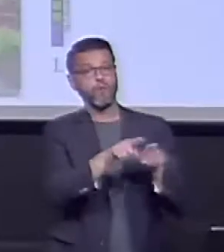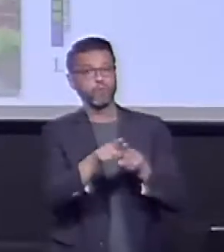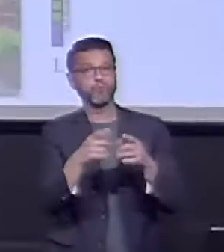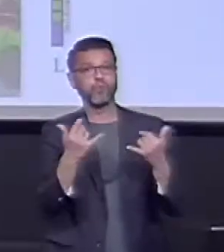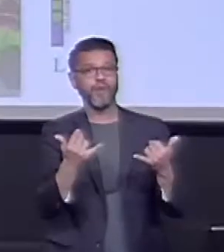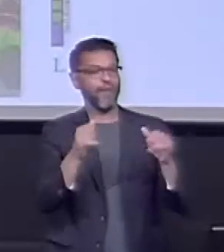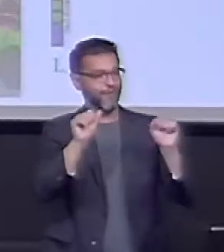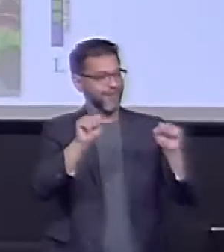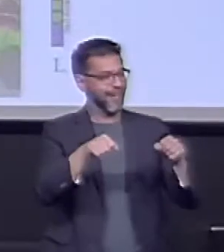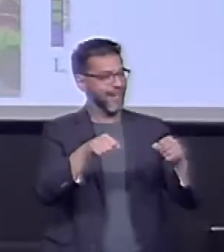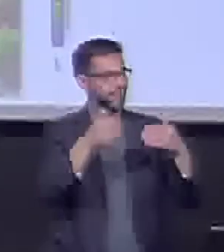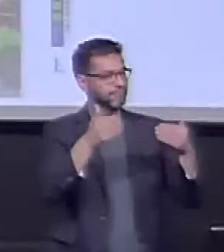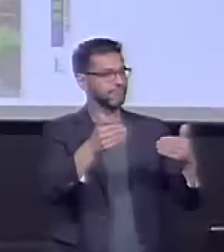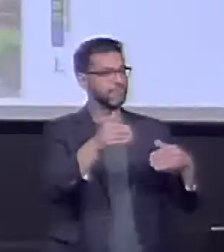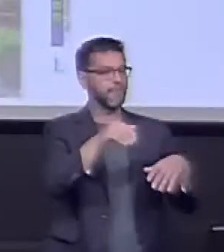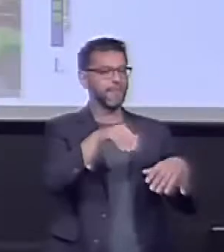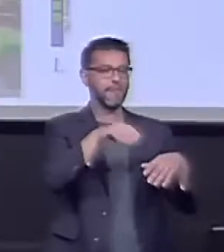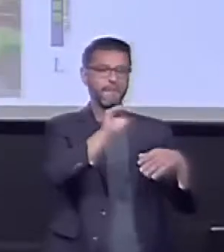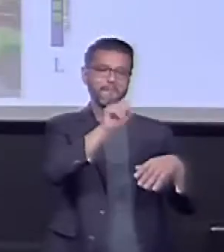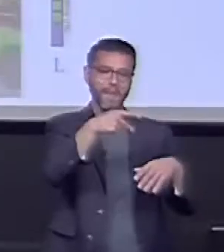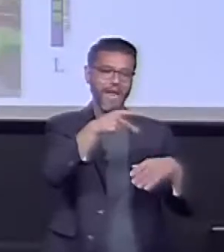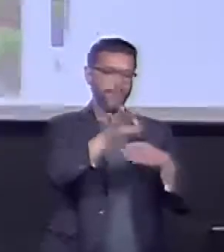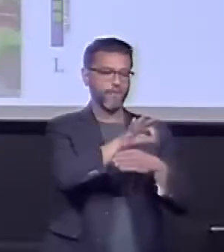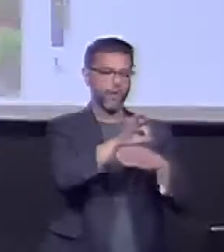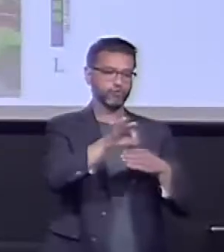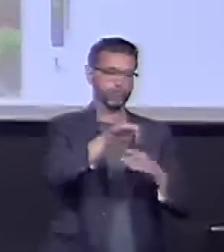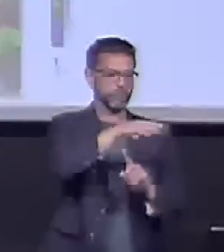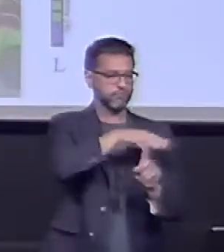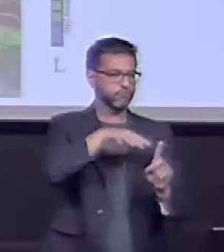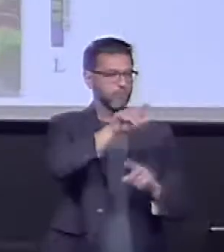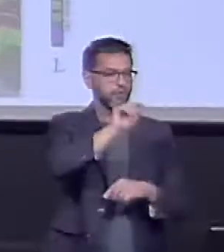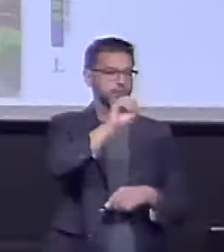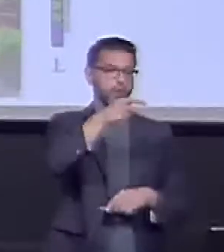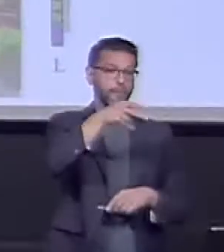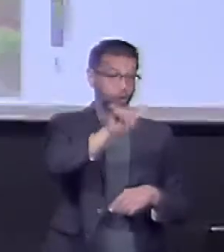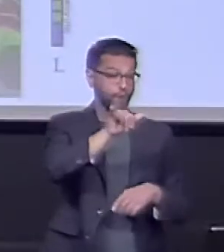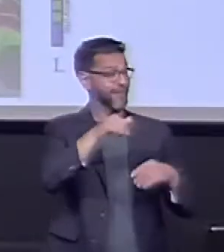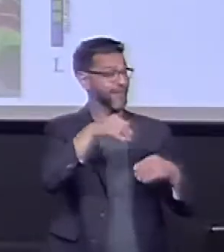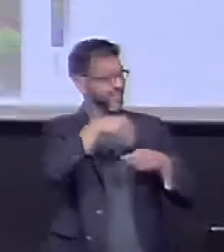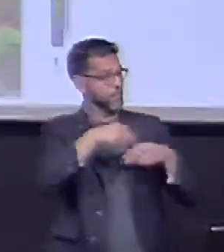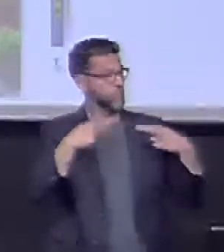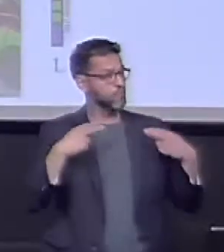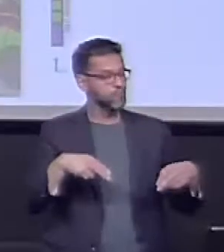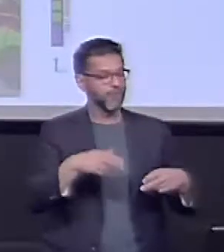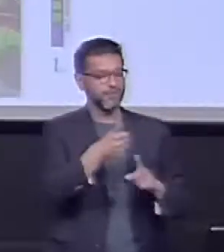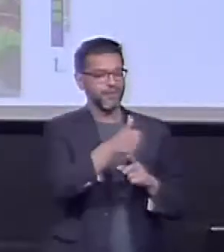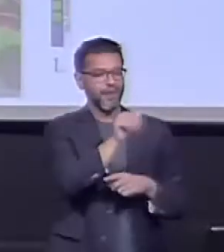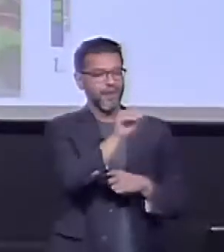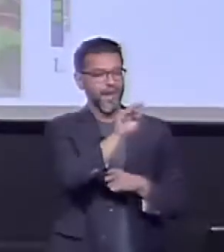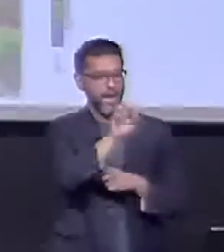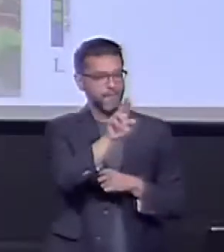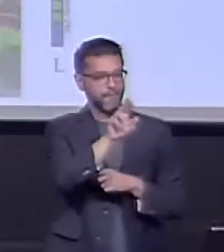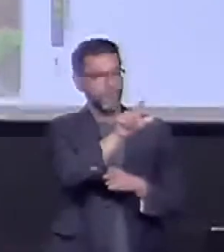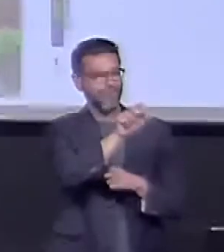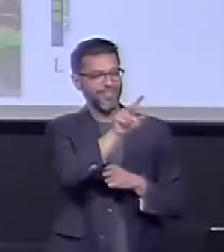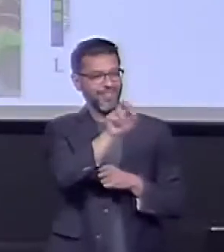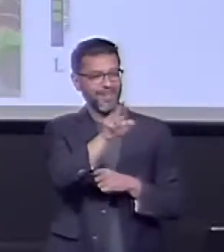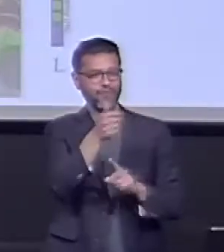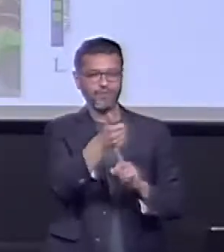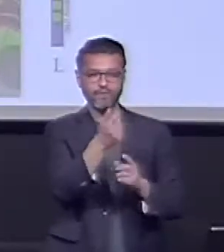map functional topography of auditory cortex in humans. And Amber Lever, who was a graduate student who did